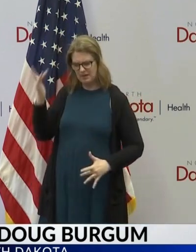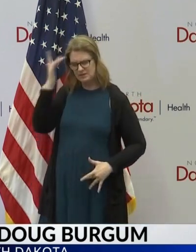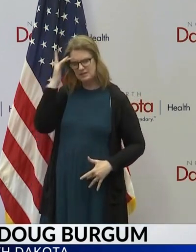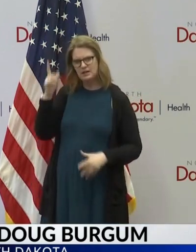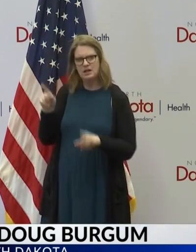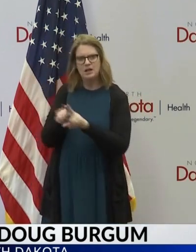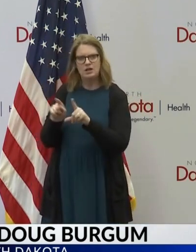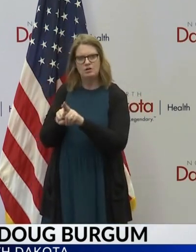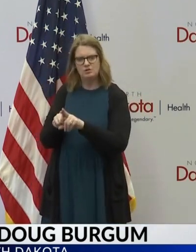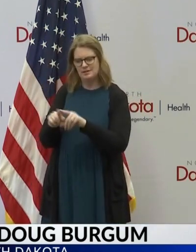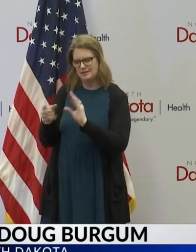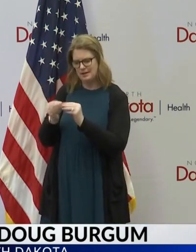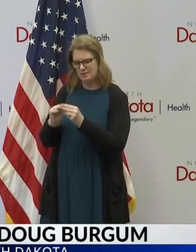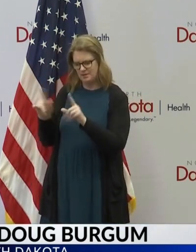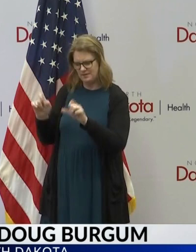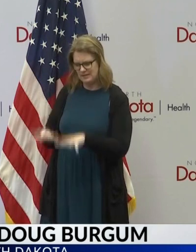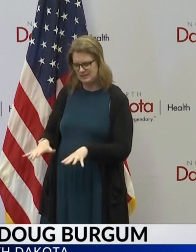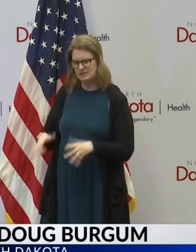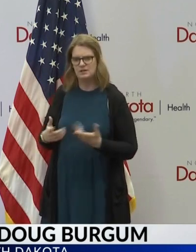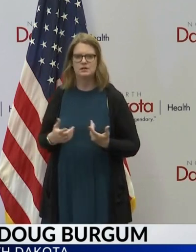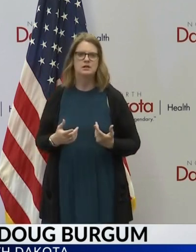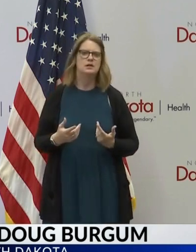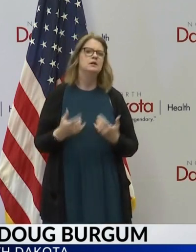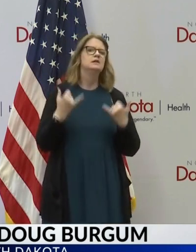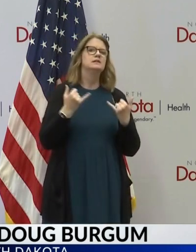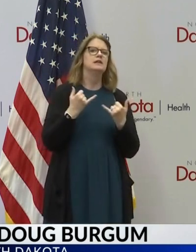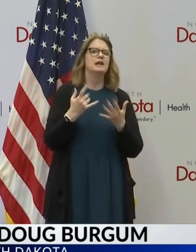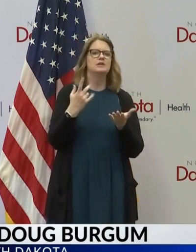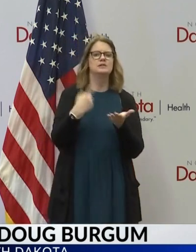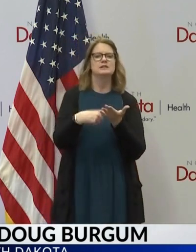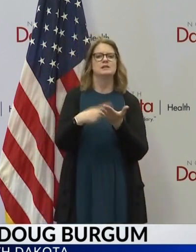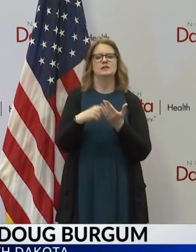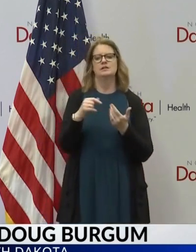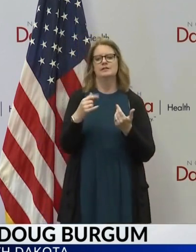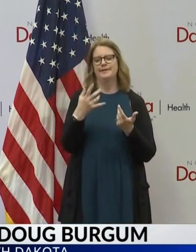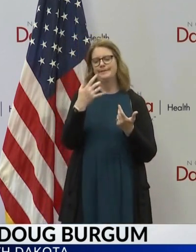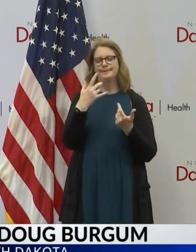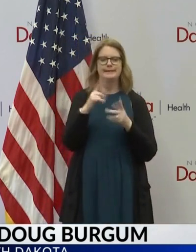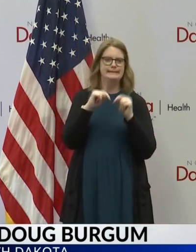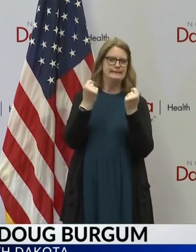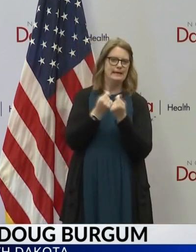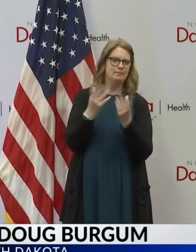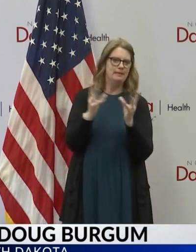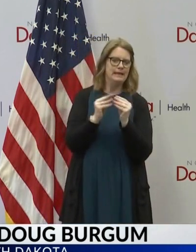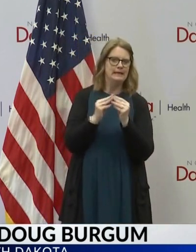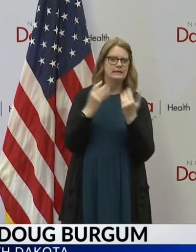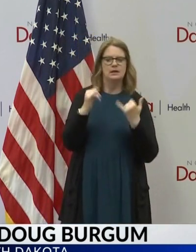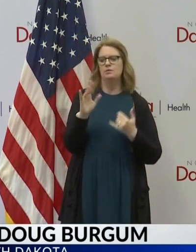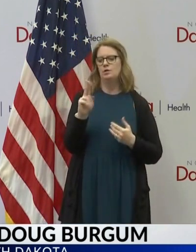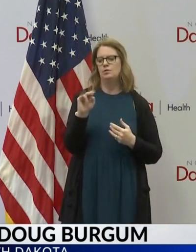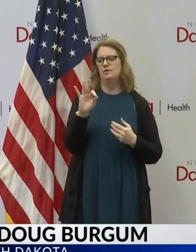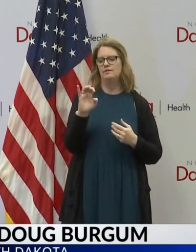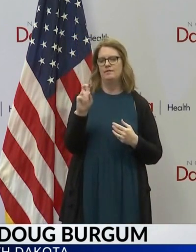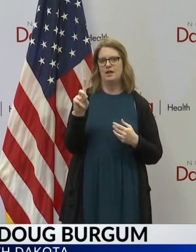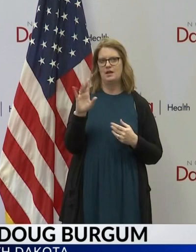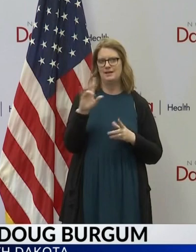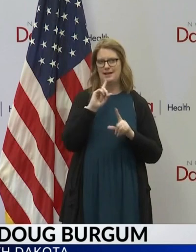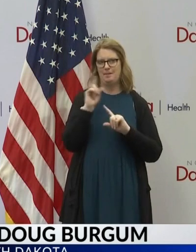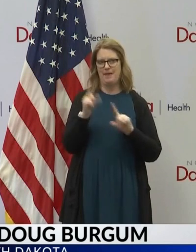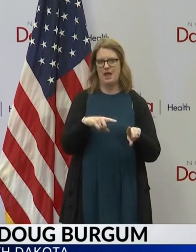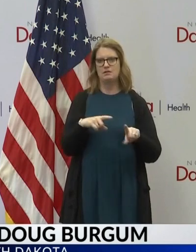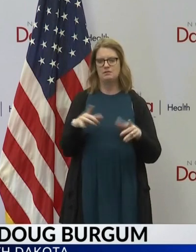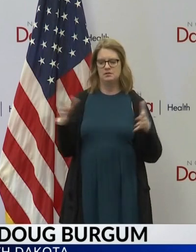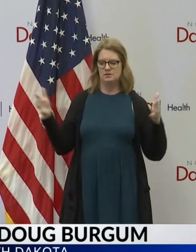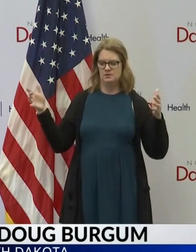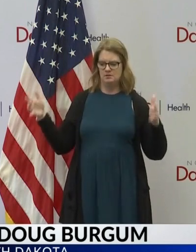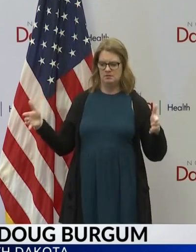we're working through that, and I had a good call with the Unified Command, or I should say call, but a team meeting today. But we have to